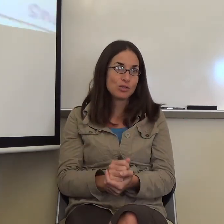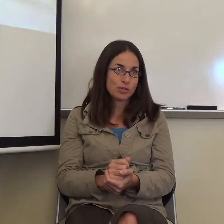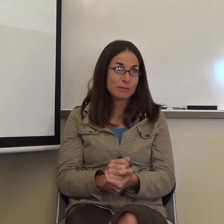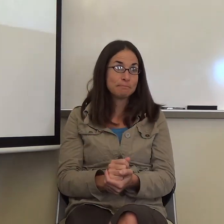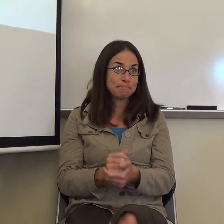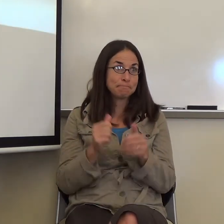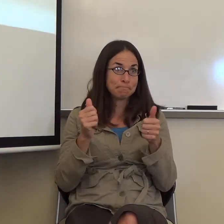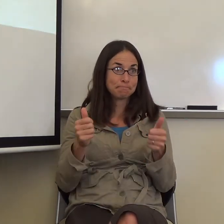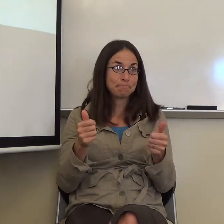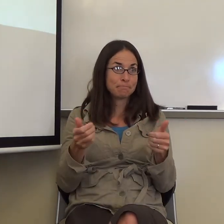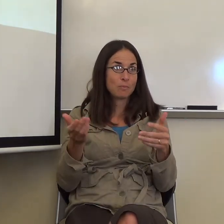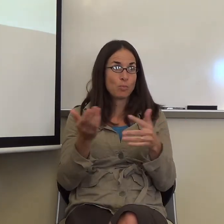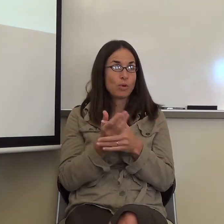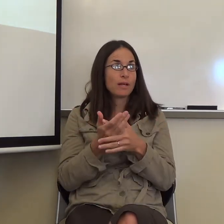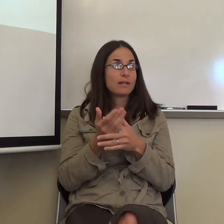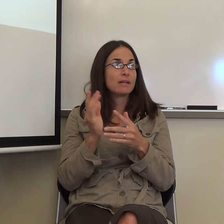10 after 2.